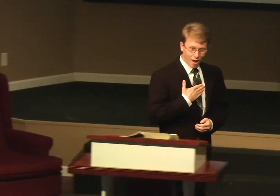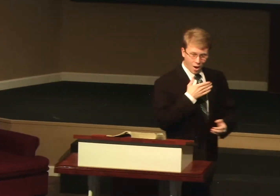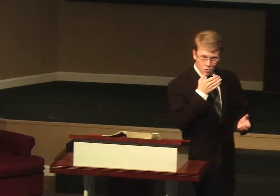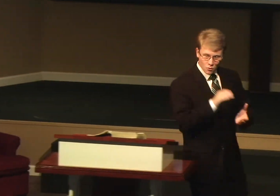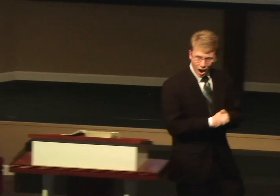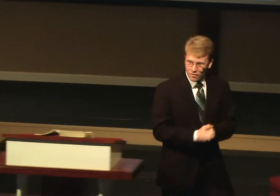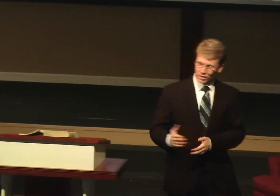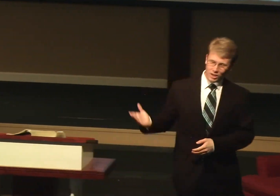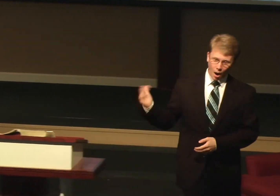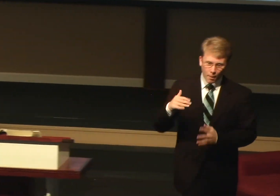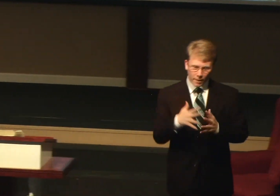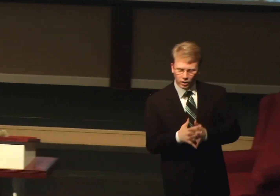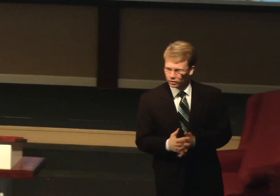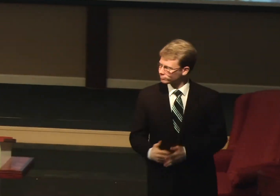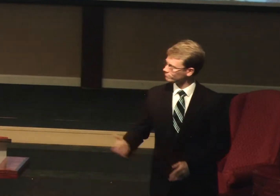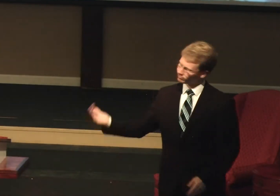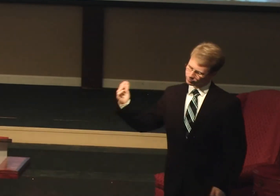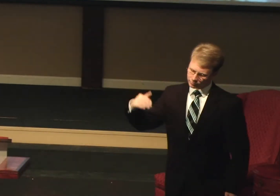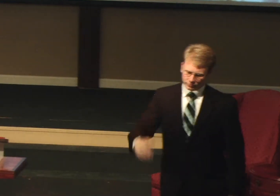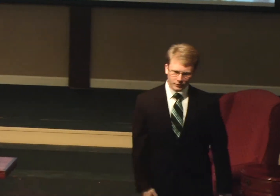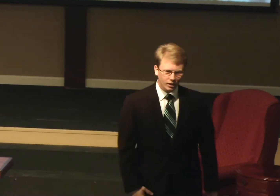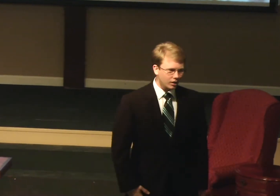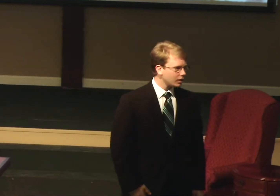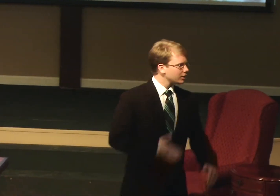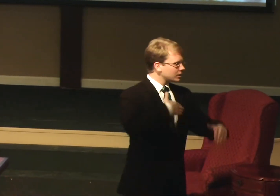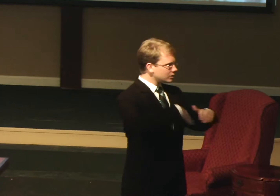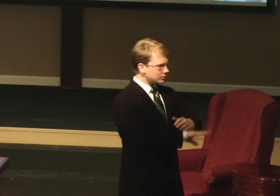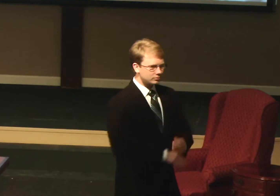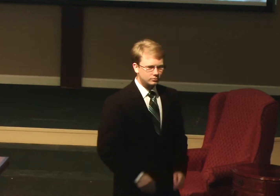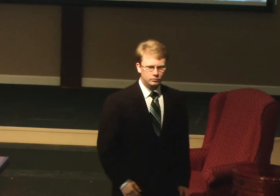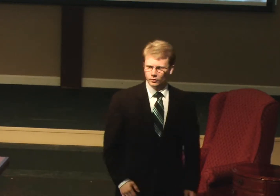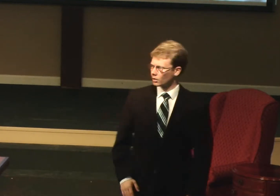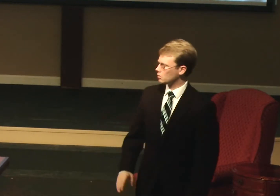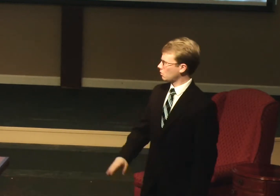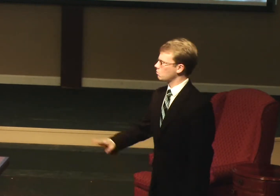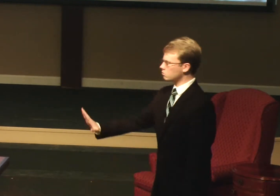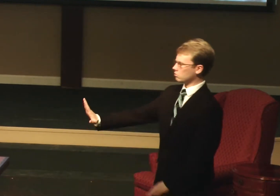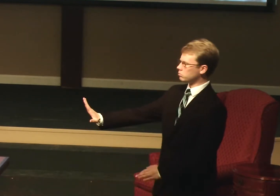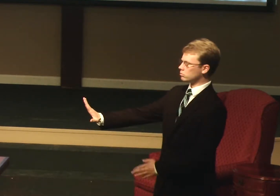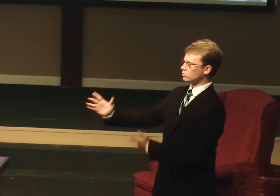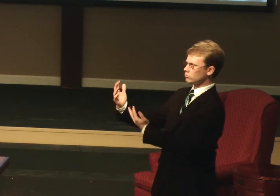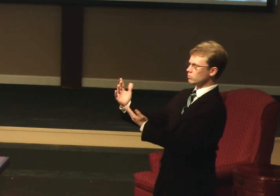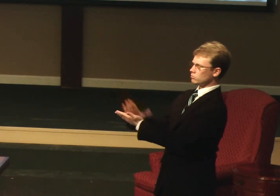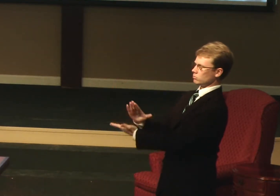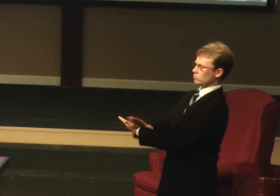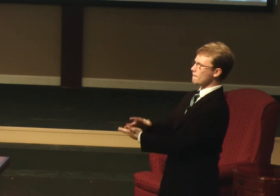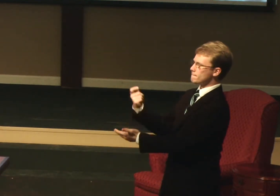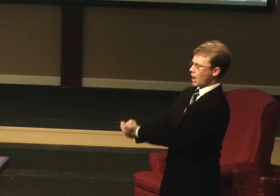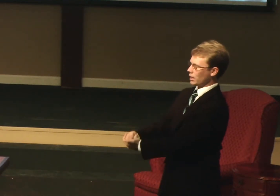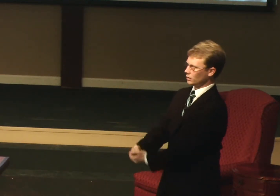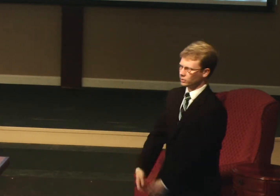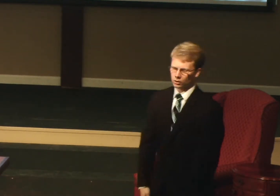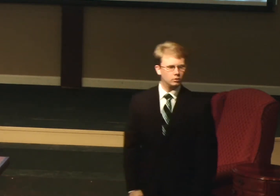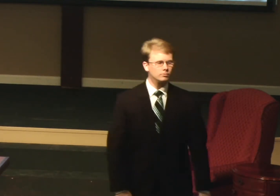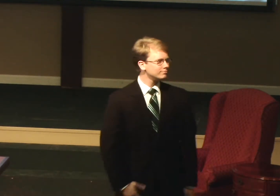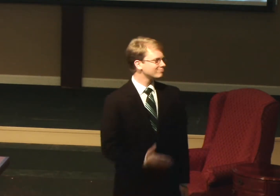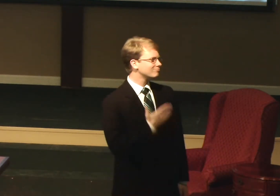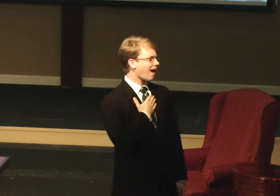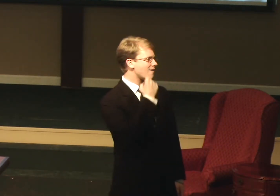for. And my wife would be able to come to America, and she would come to the border there at customs, and they're like, well, let's see the paperwork